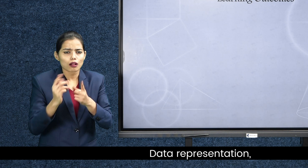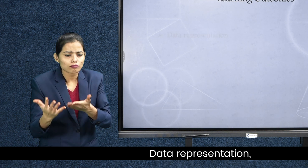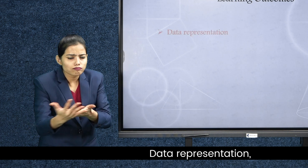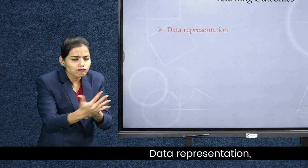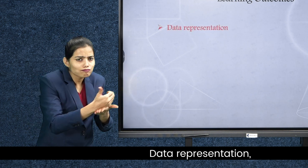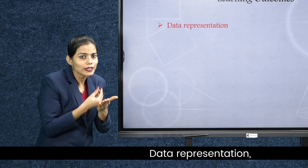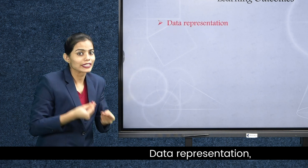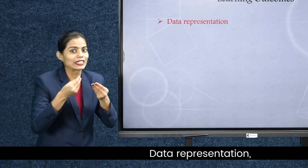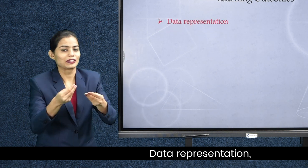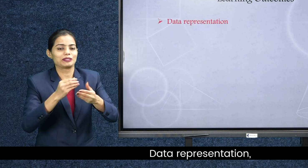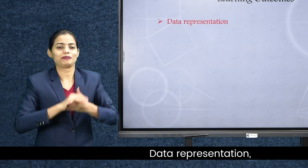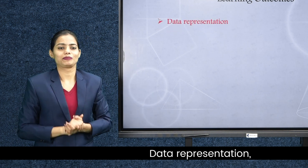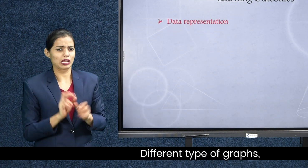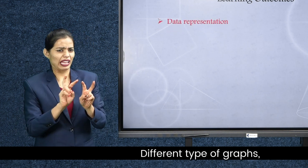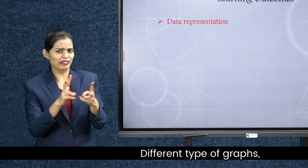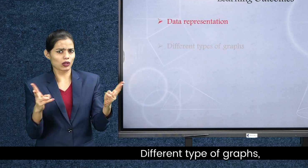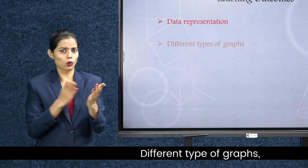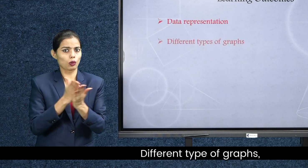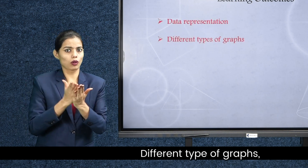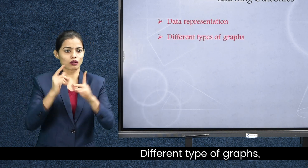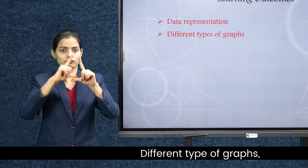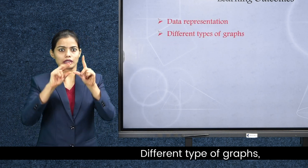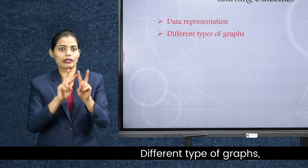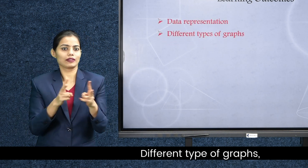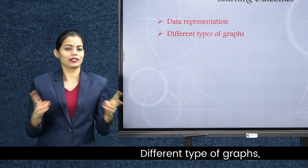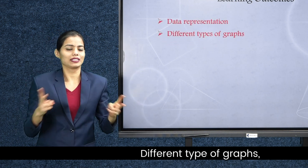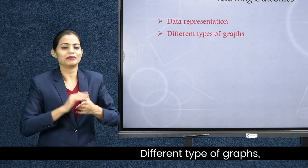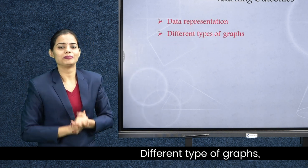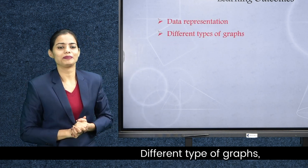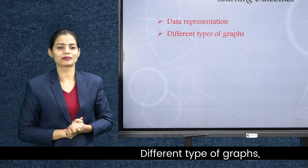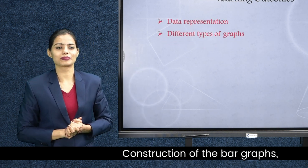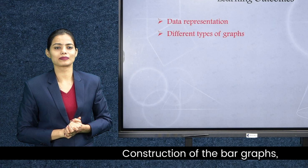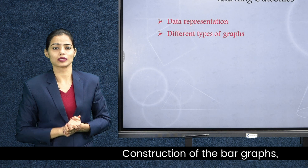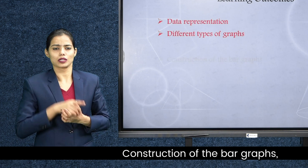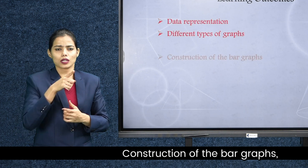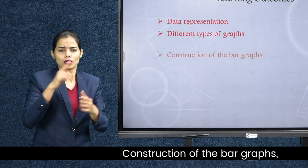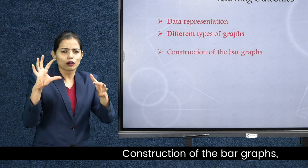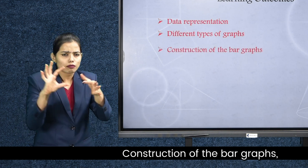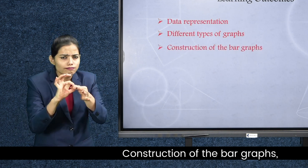data representation, different type of graphs, construction of the bar